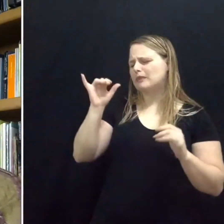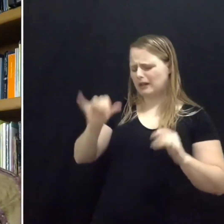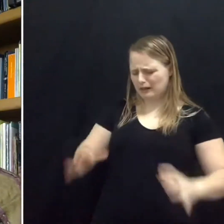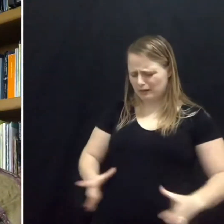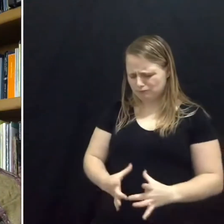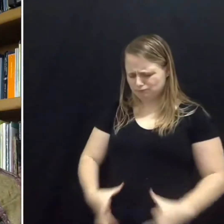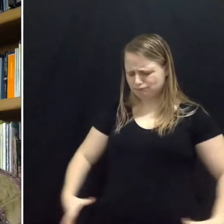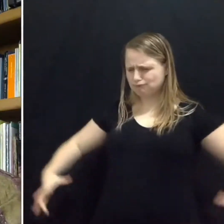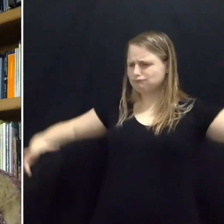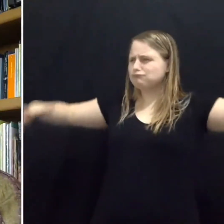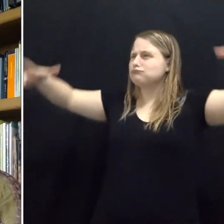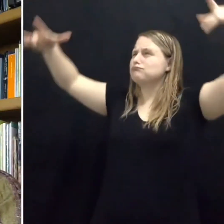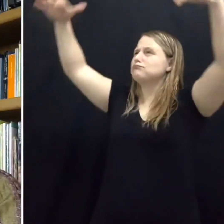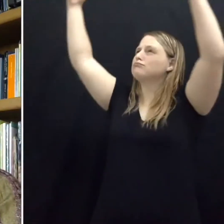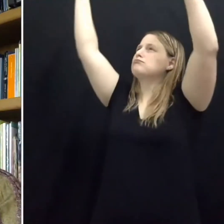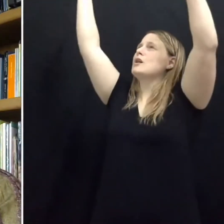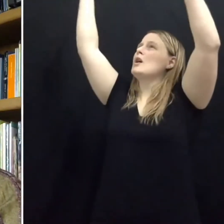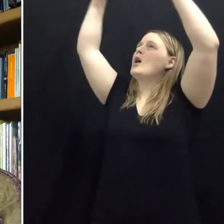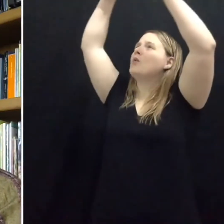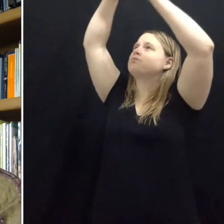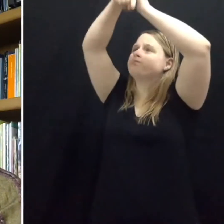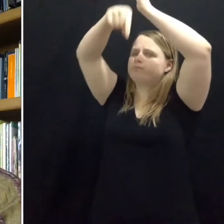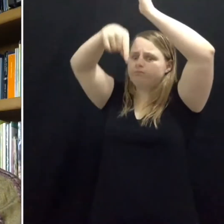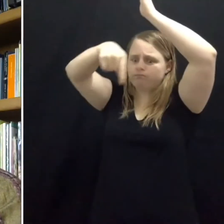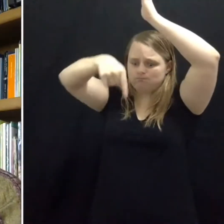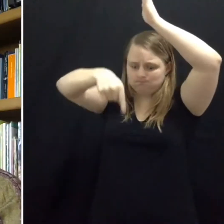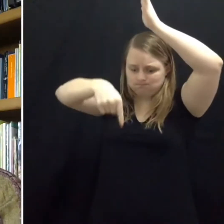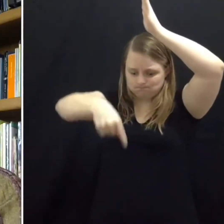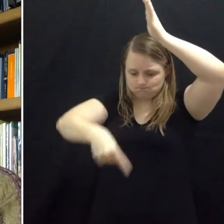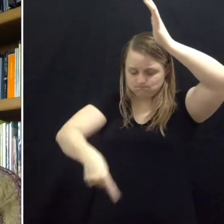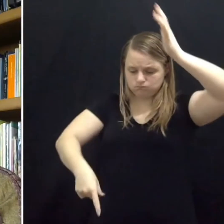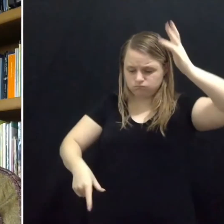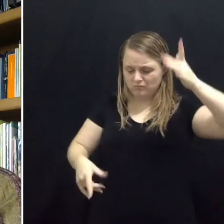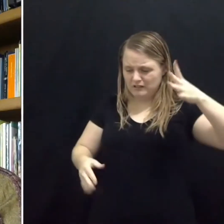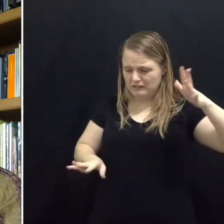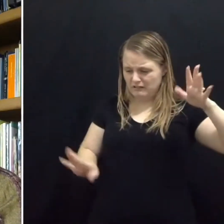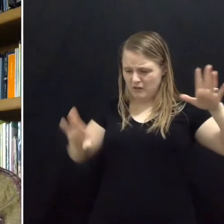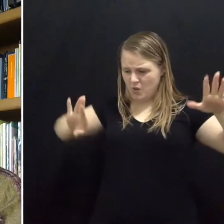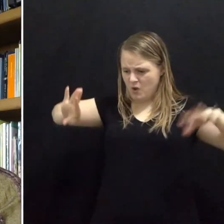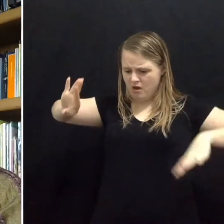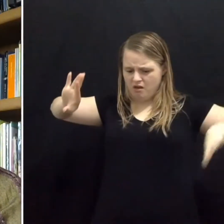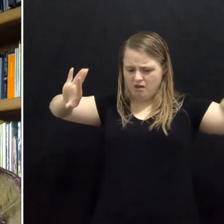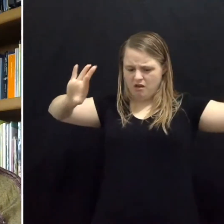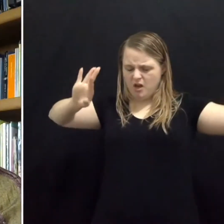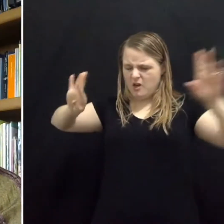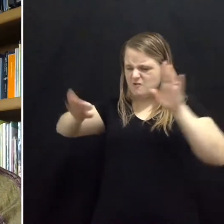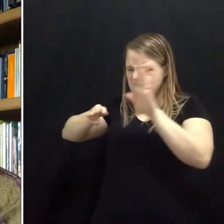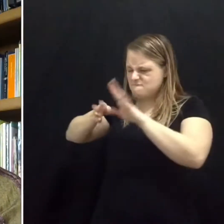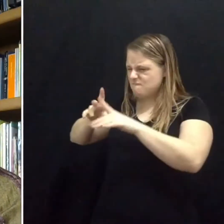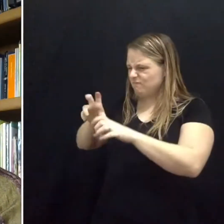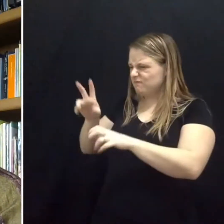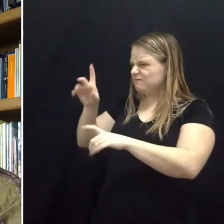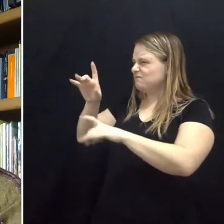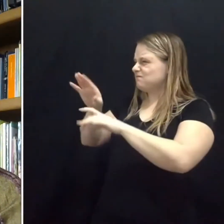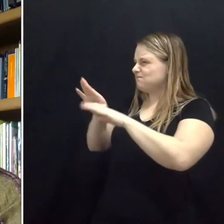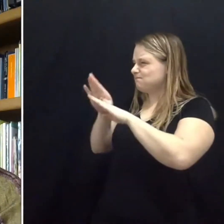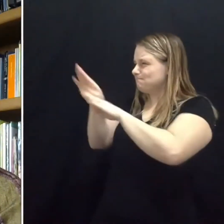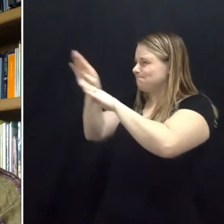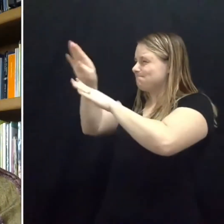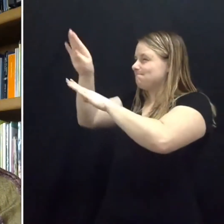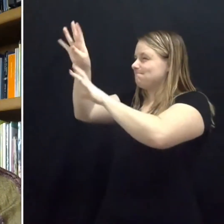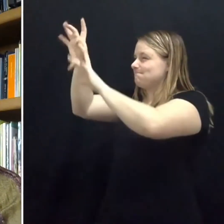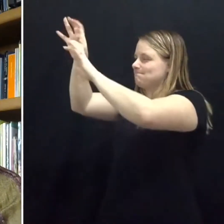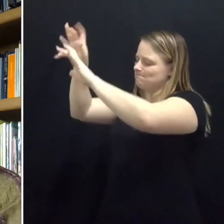Oh, but that hole was dreadfully deep, and the walls all around him were slippery and